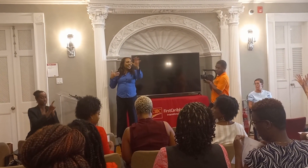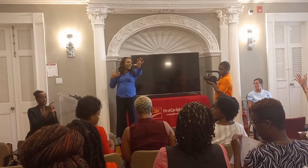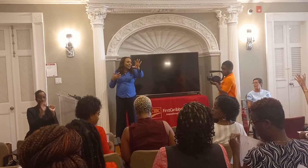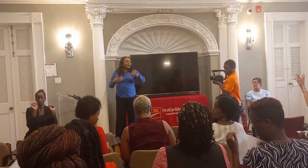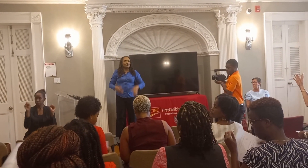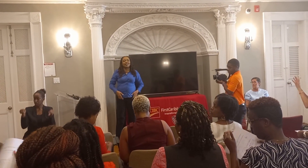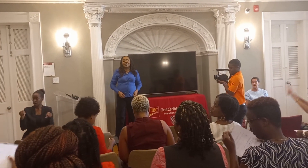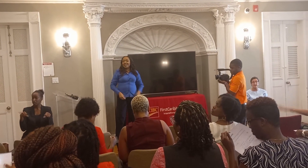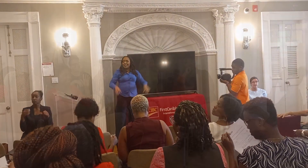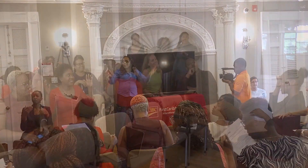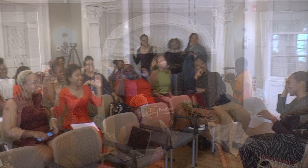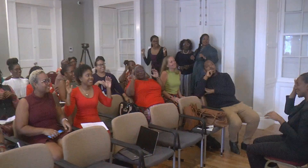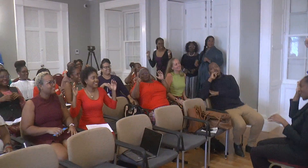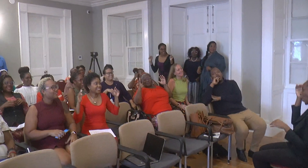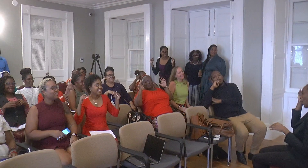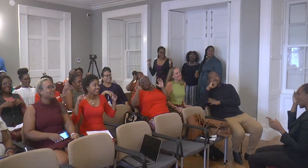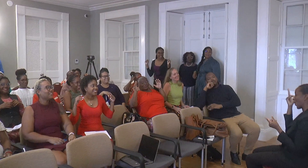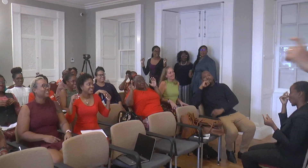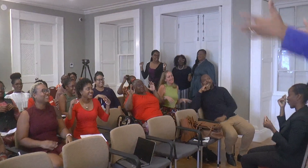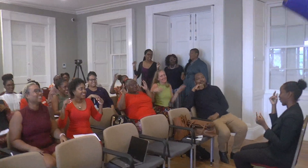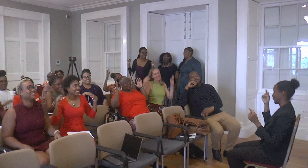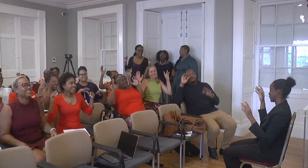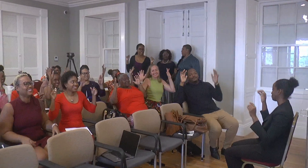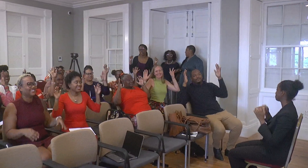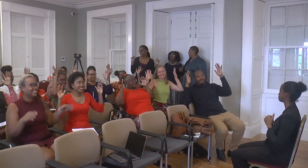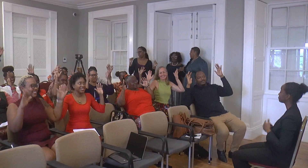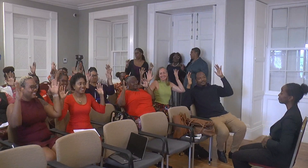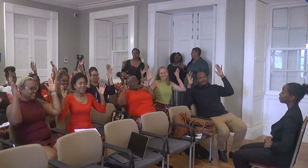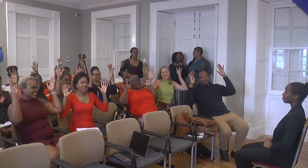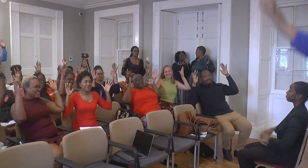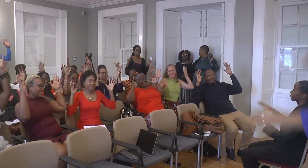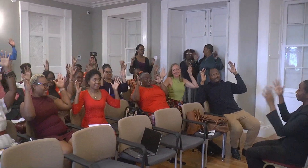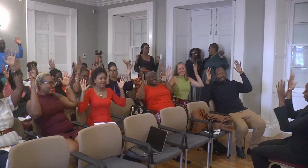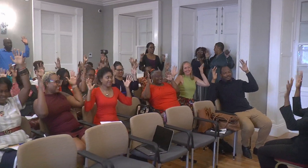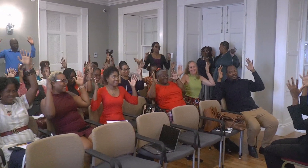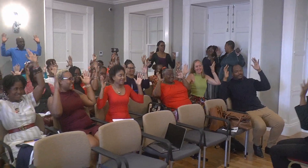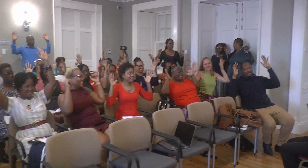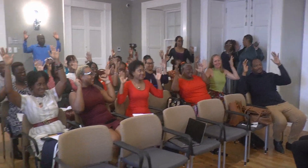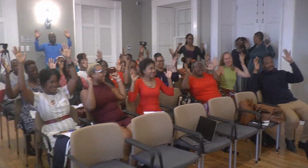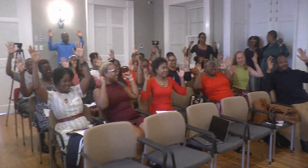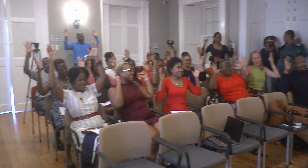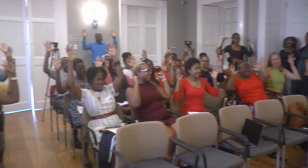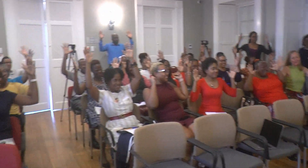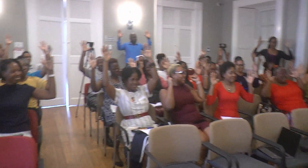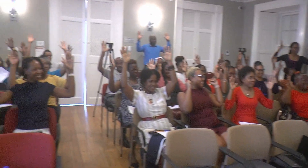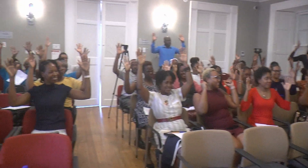refreshments in the room right there. Thank you. Everybody, hands up.